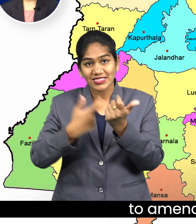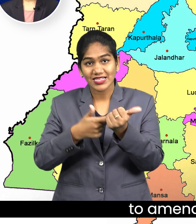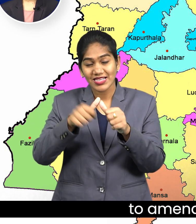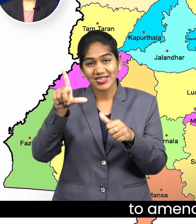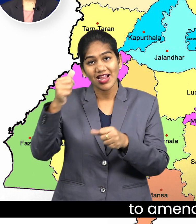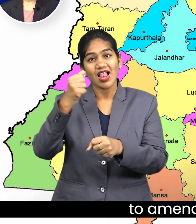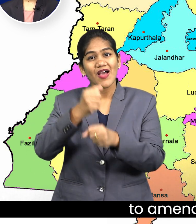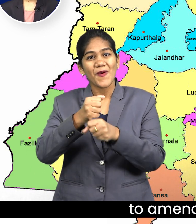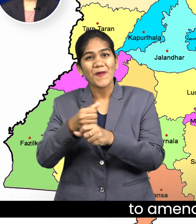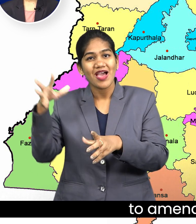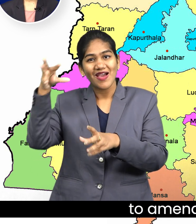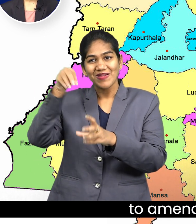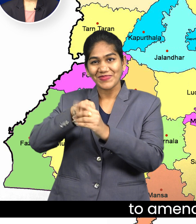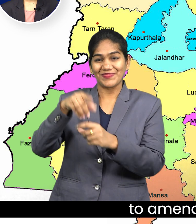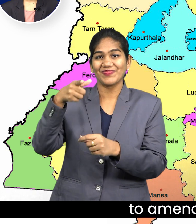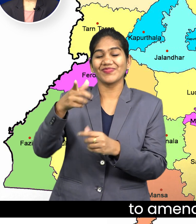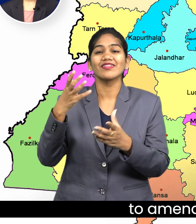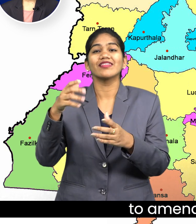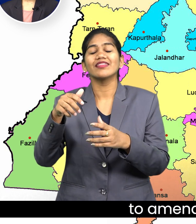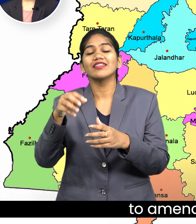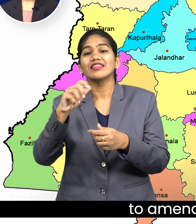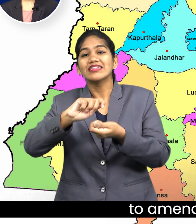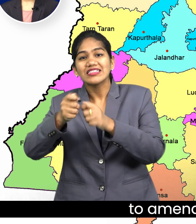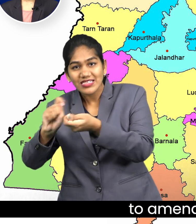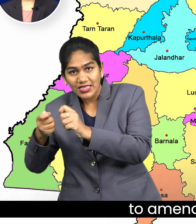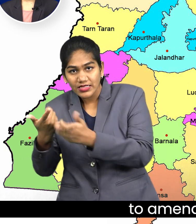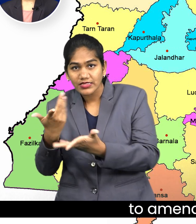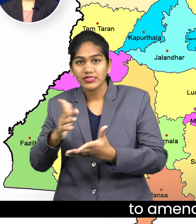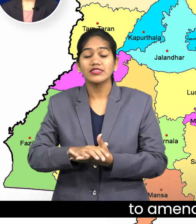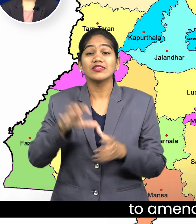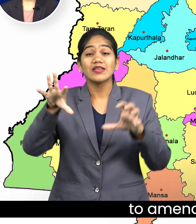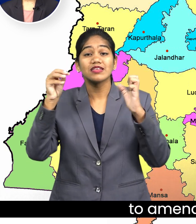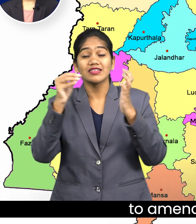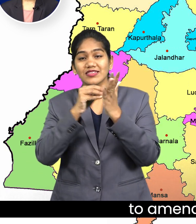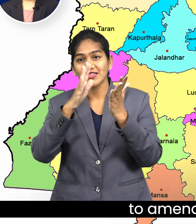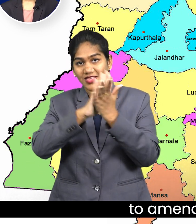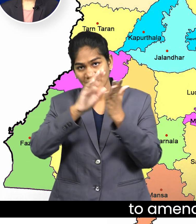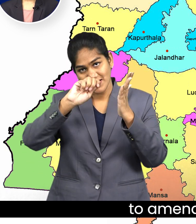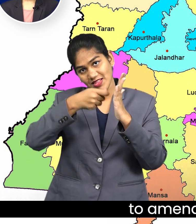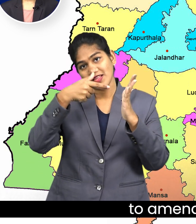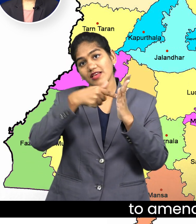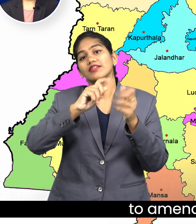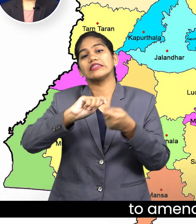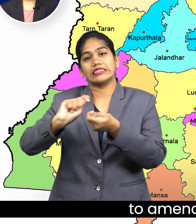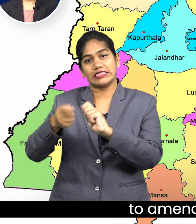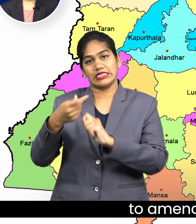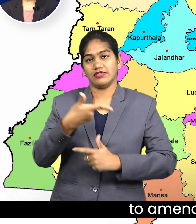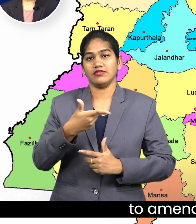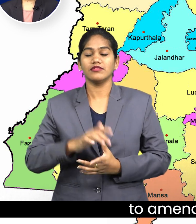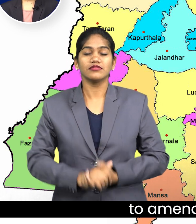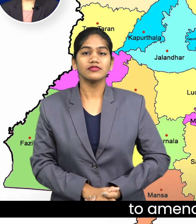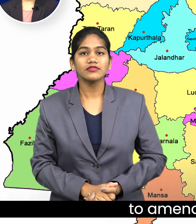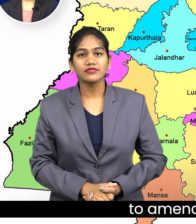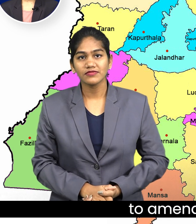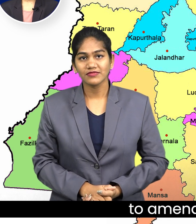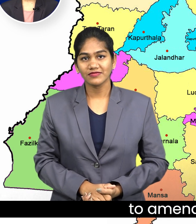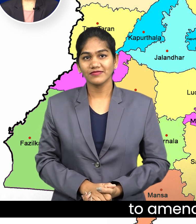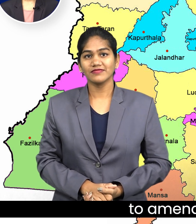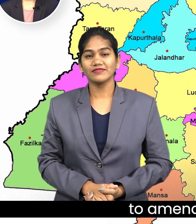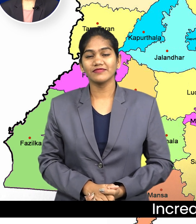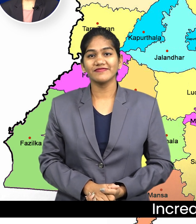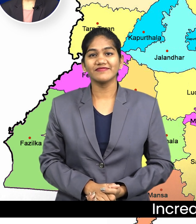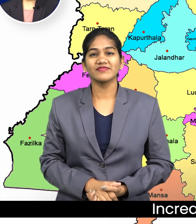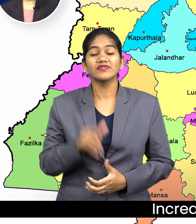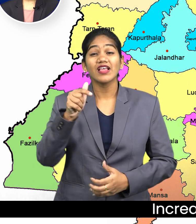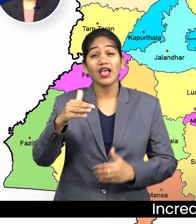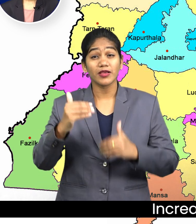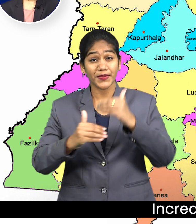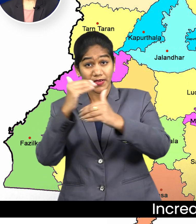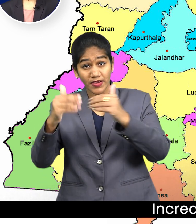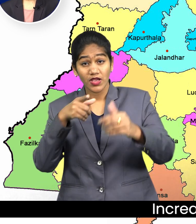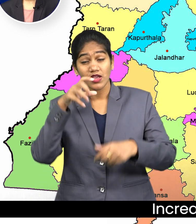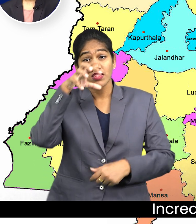increase